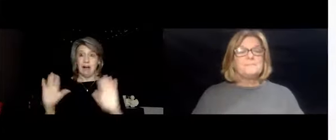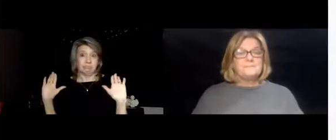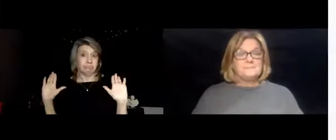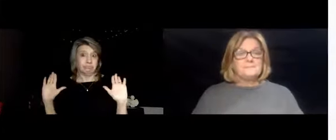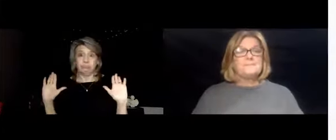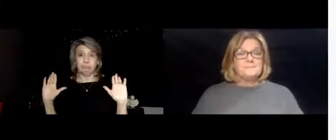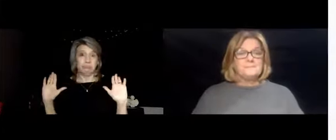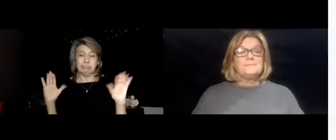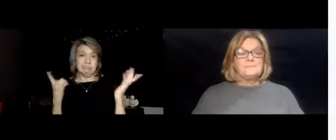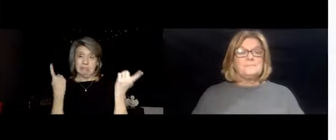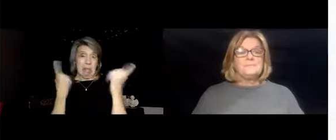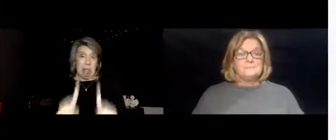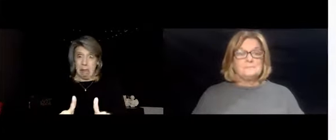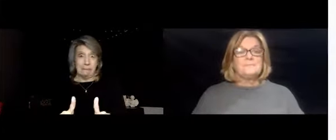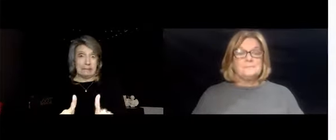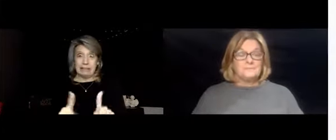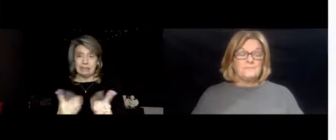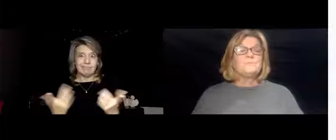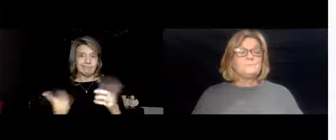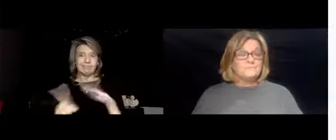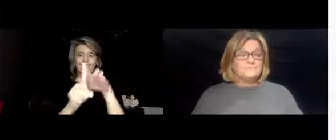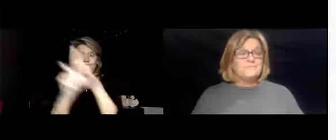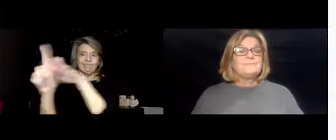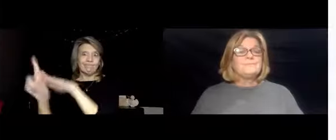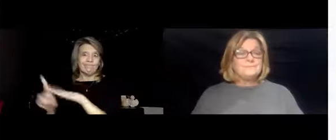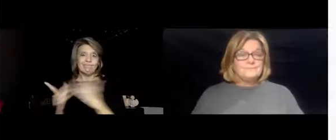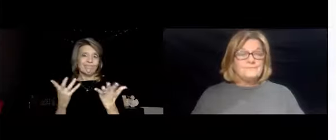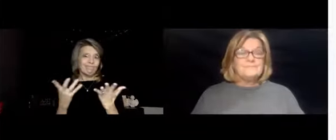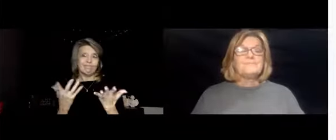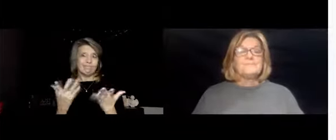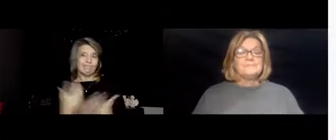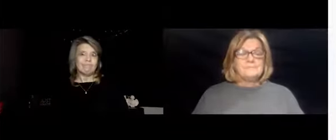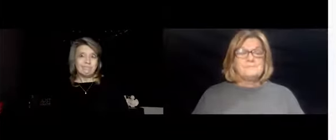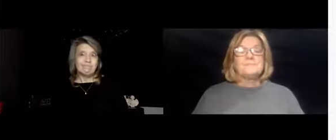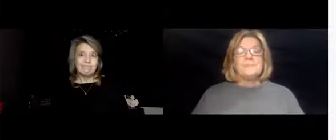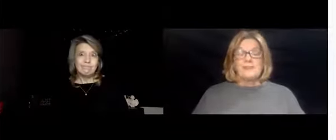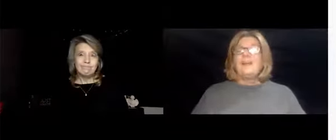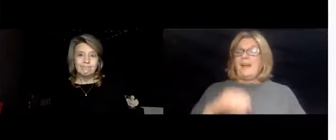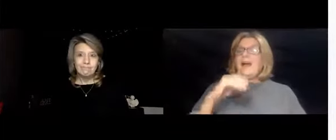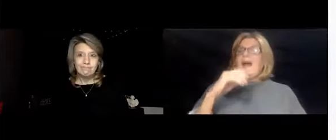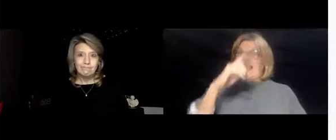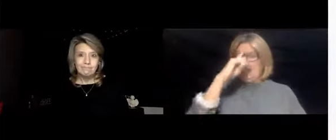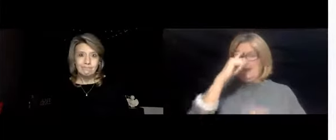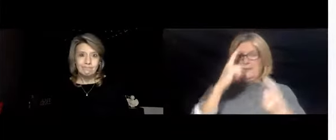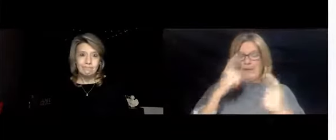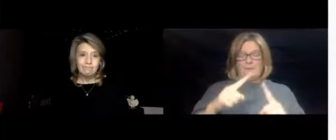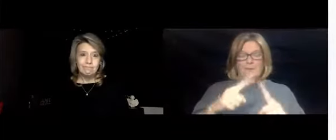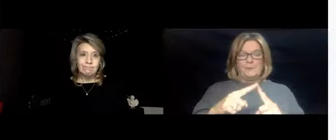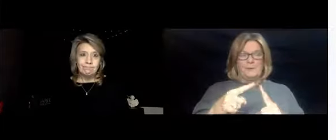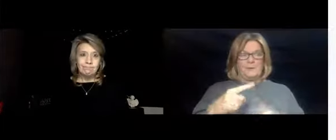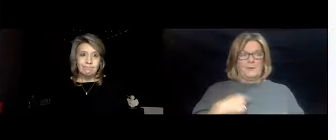culture. And whatever happens, happens. And that can happen from time to time.